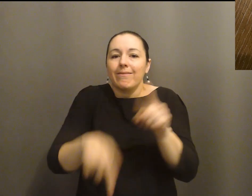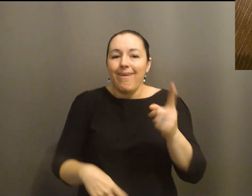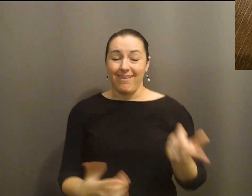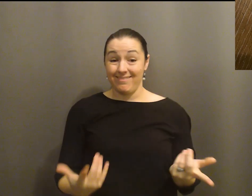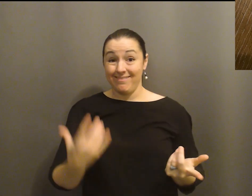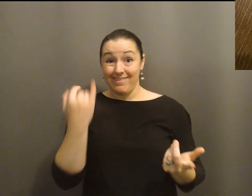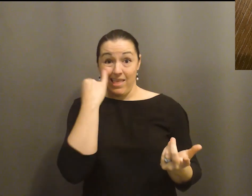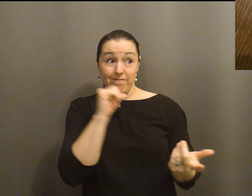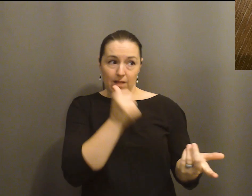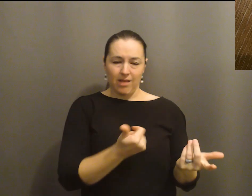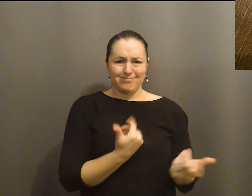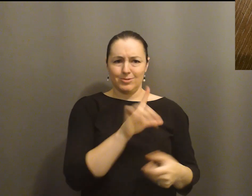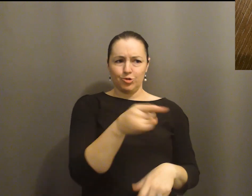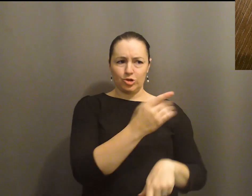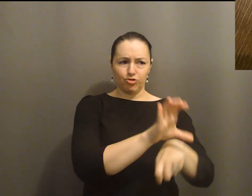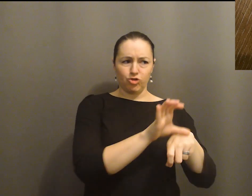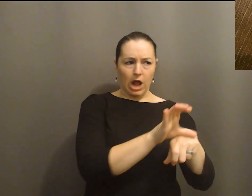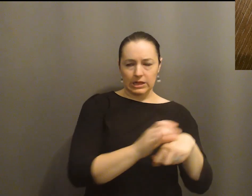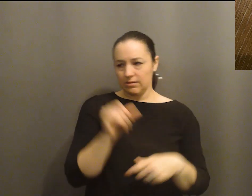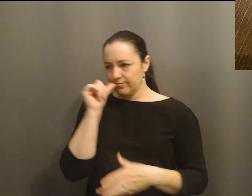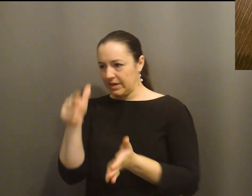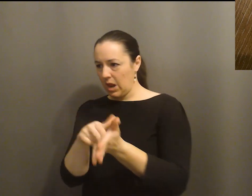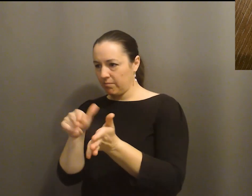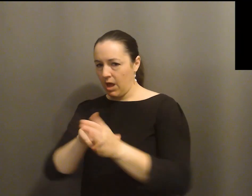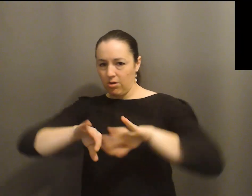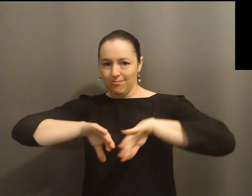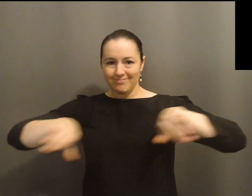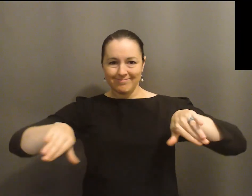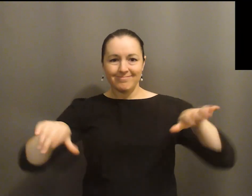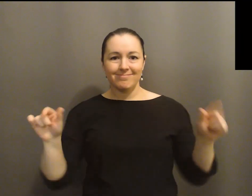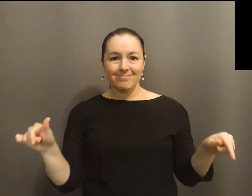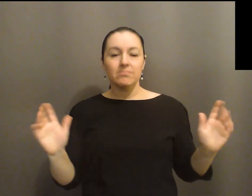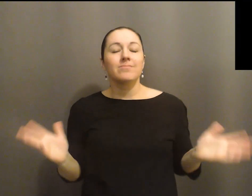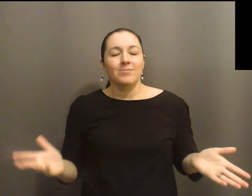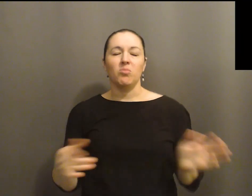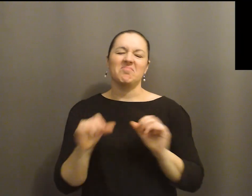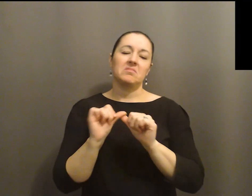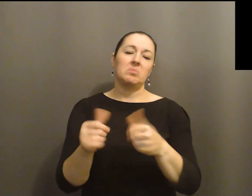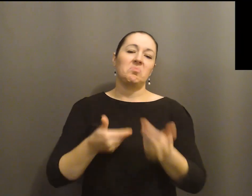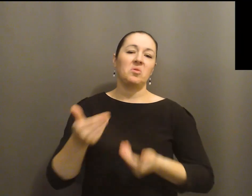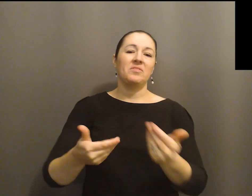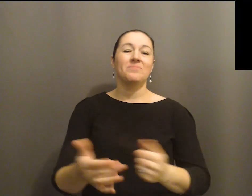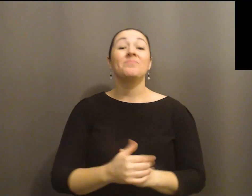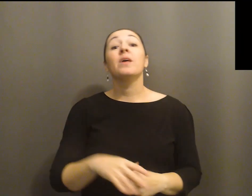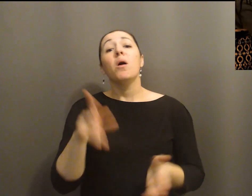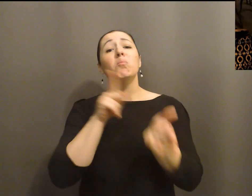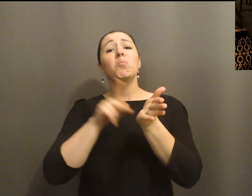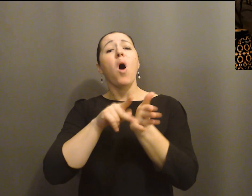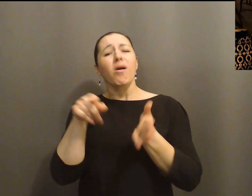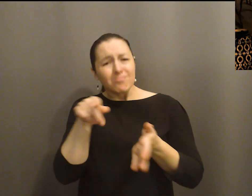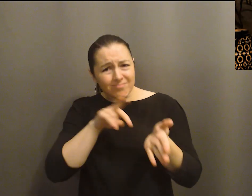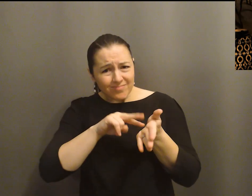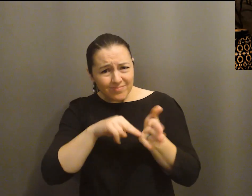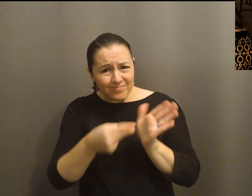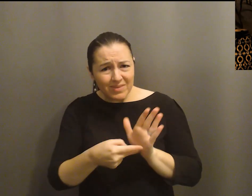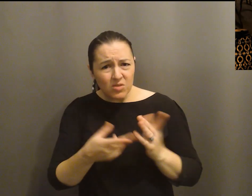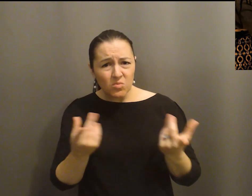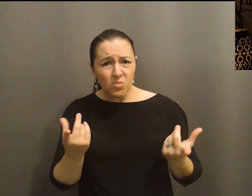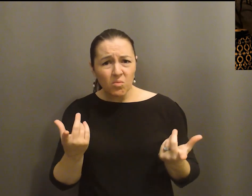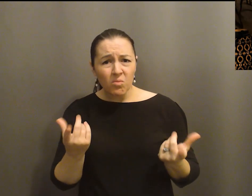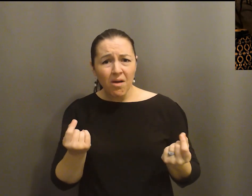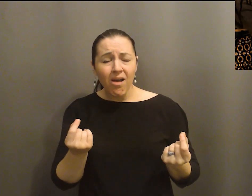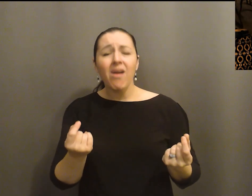out Otherwise that's just Chocolate And peanut butter Okay let's just Let's keep on moving What Paul's saying Is this The fruit of the spirit